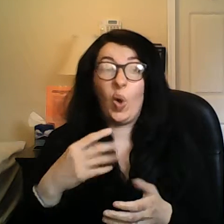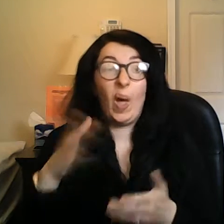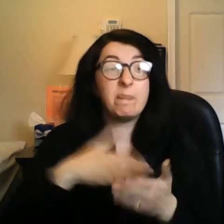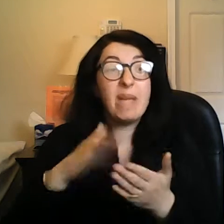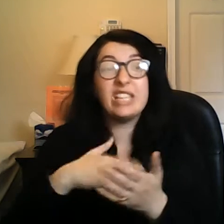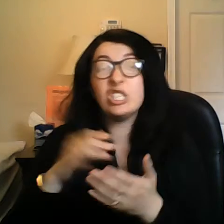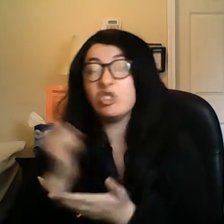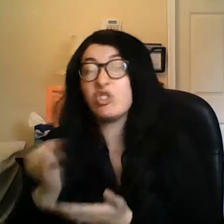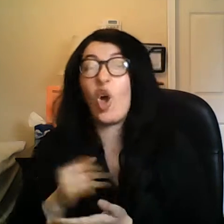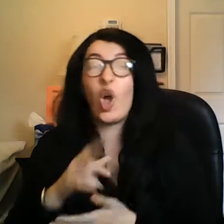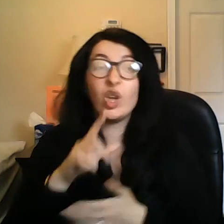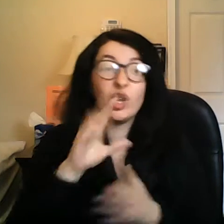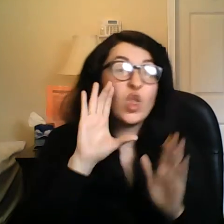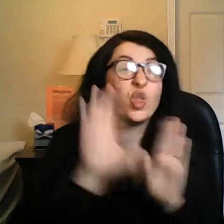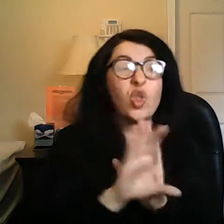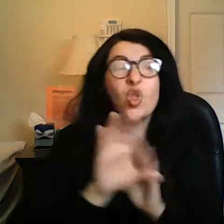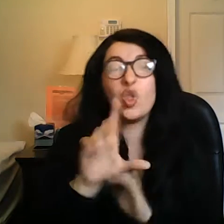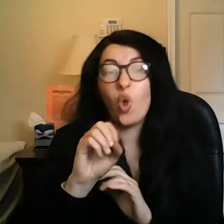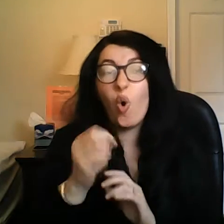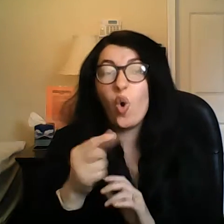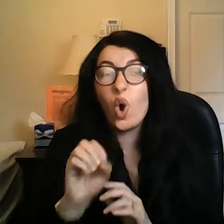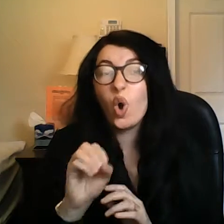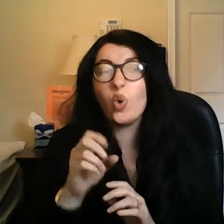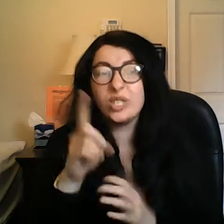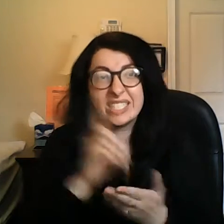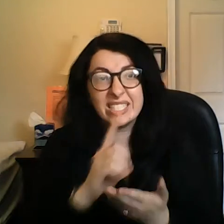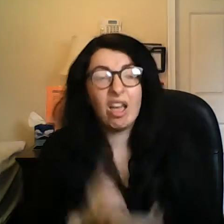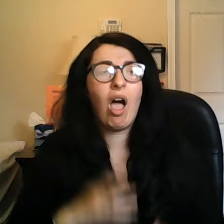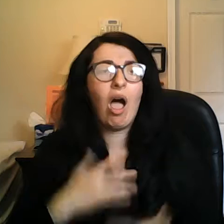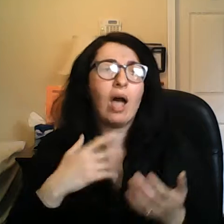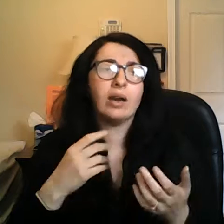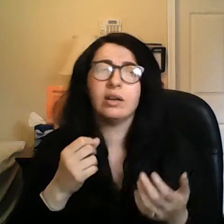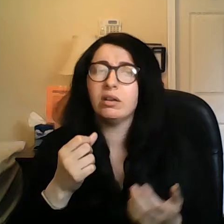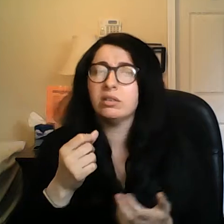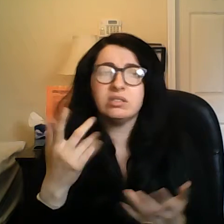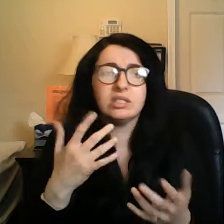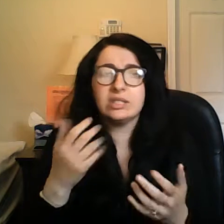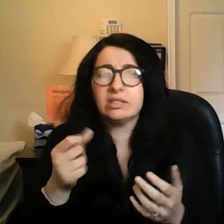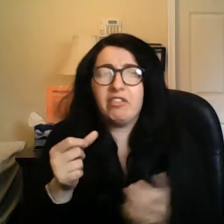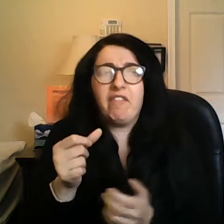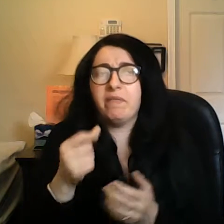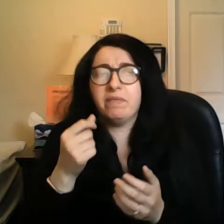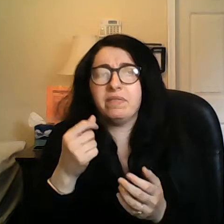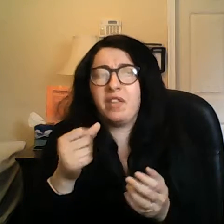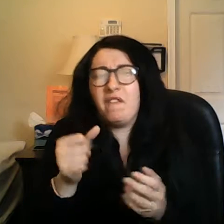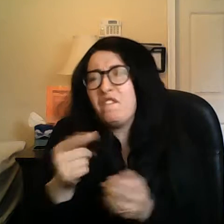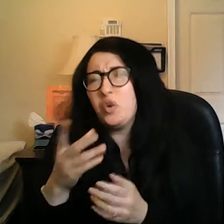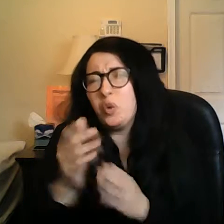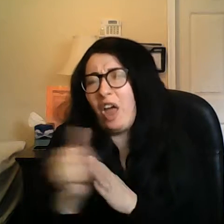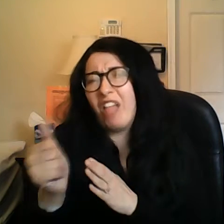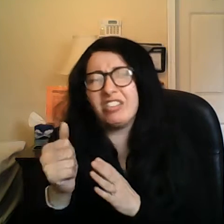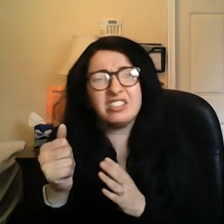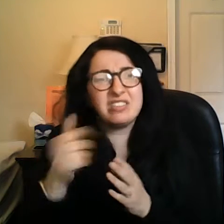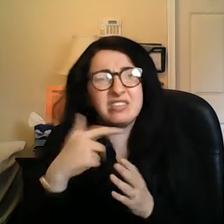many things. And it's just $10 a month, and you have access to 15,000 different classes. So that's like hundreds of thousands